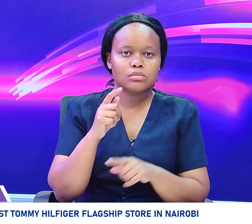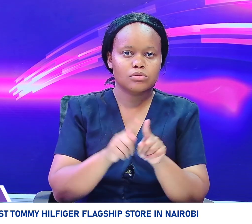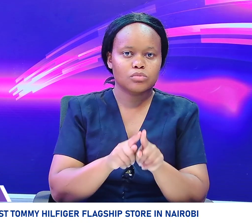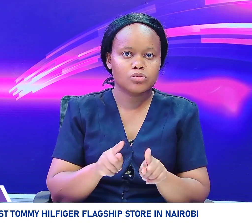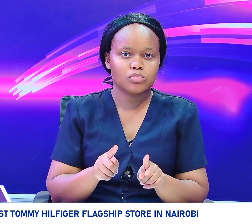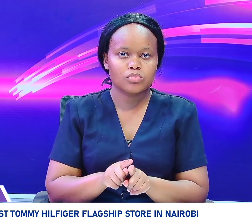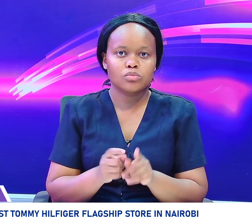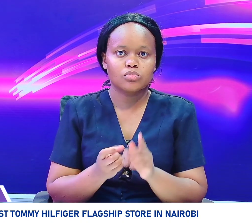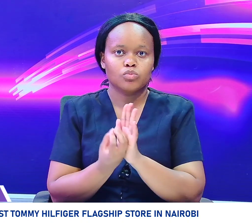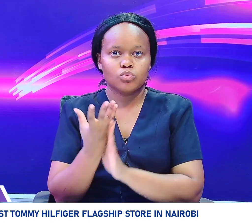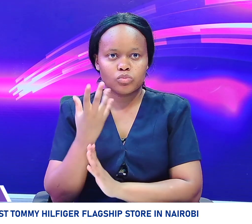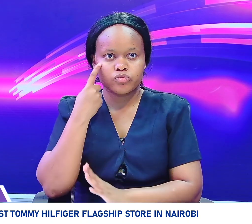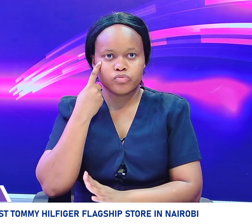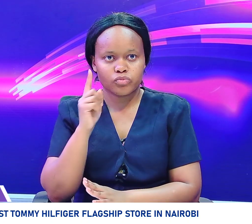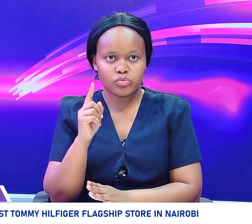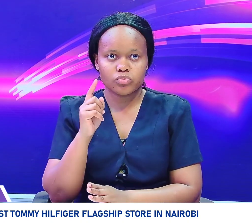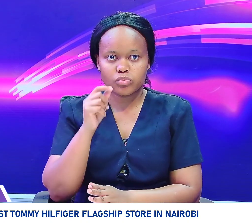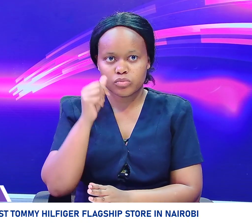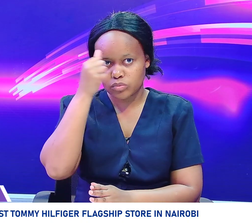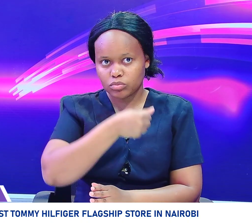international brands.